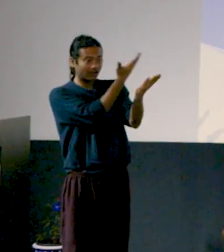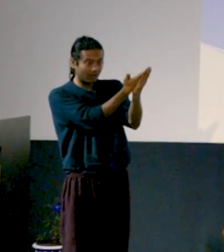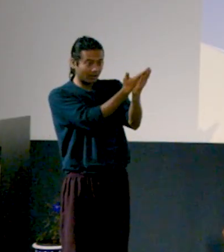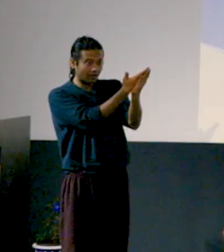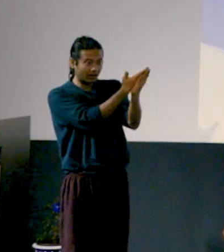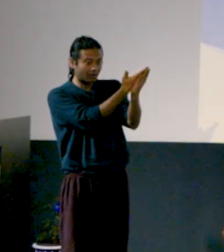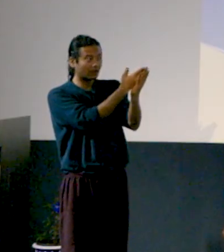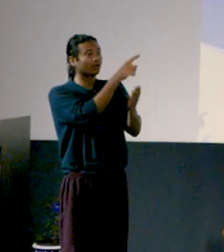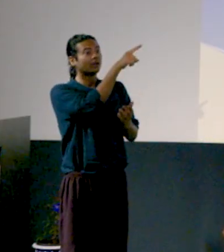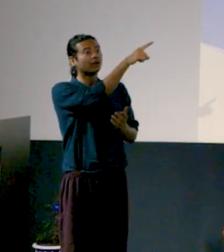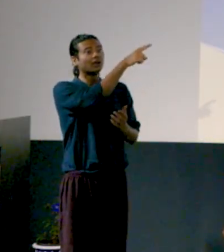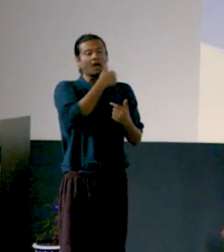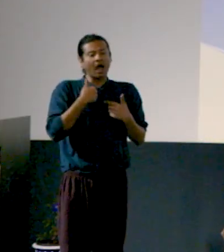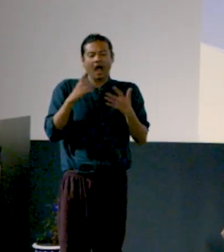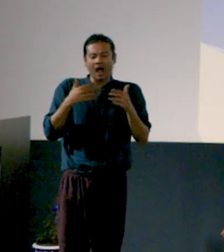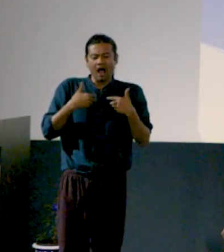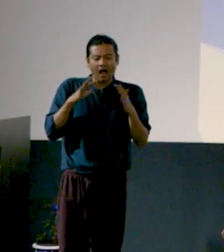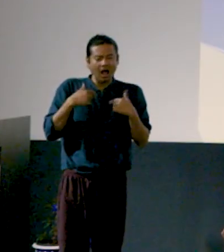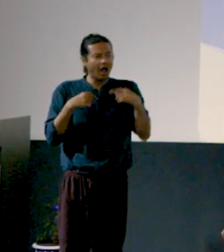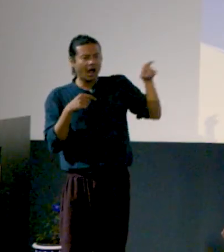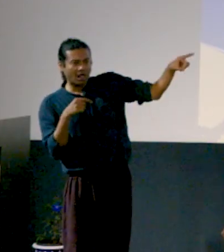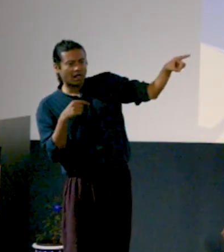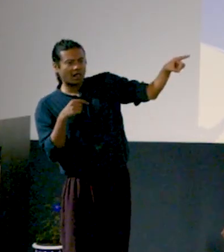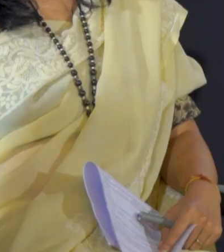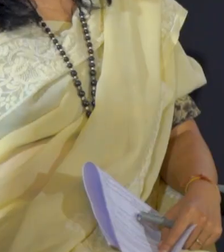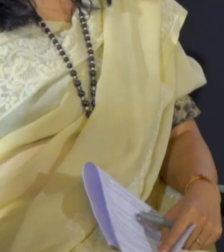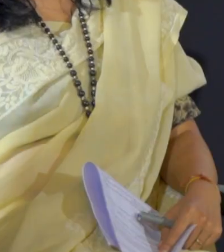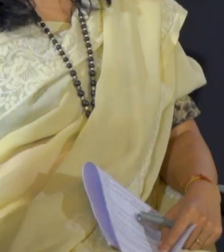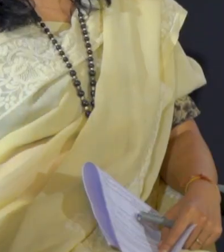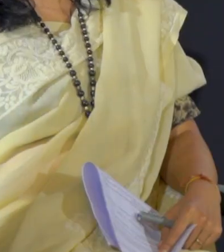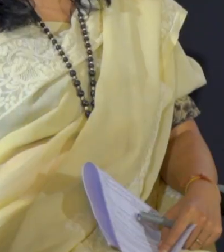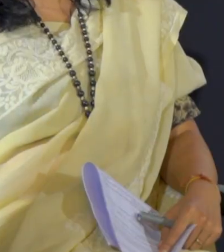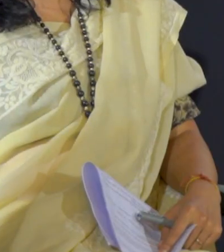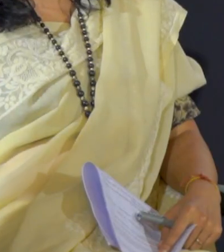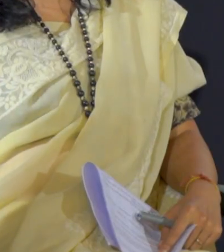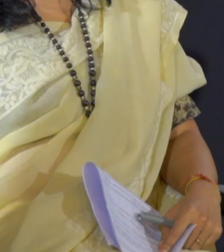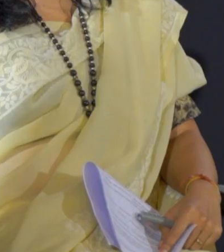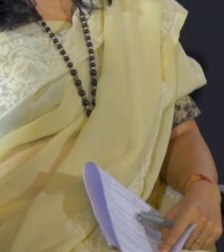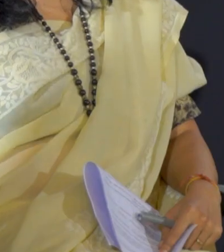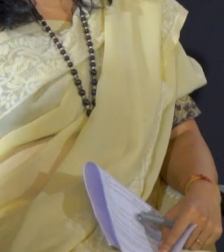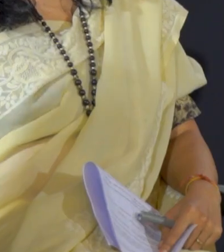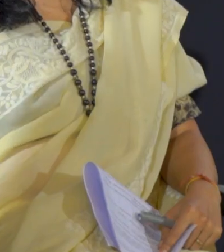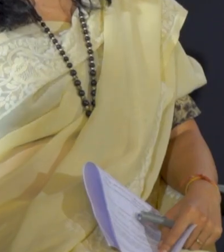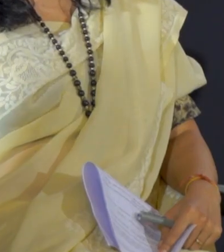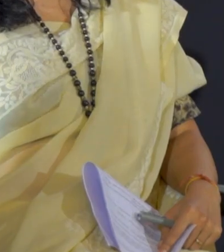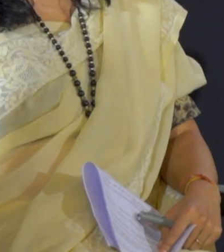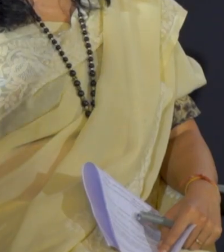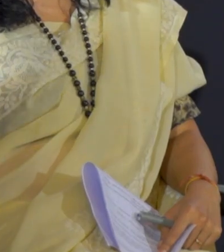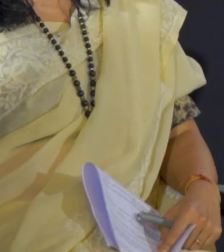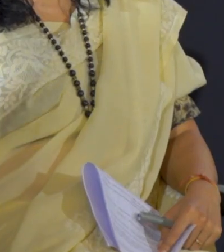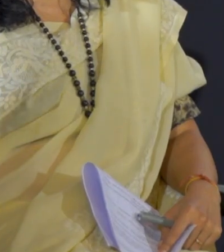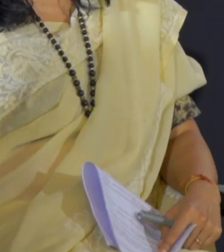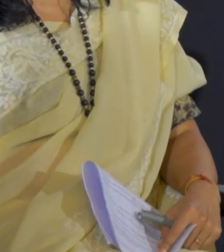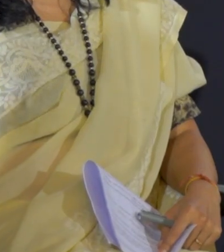and the National Trust when it comes to claim settlement. Hospitalization is one thing, but the main thing for the corrective surgery is